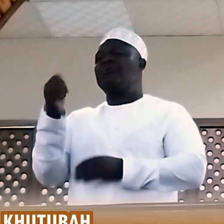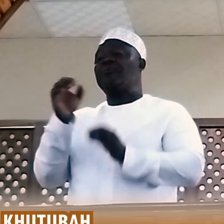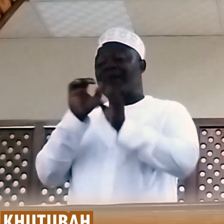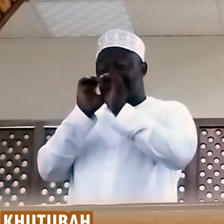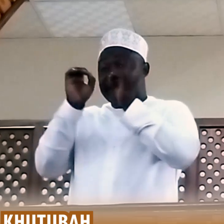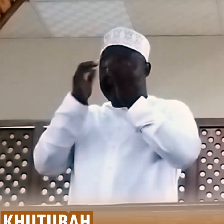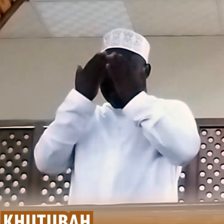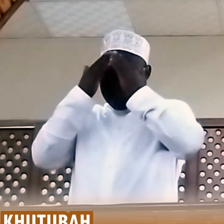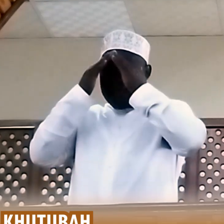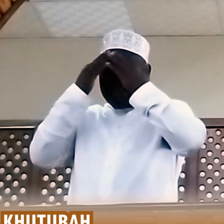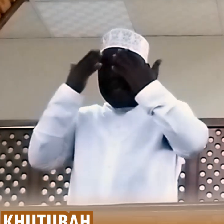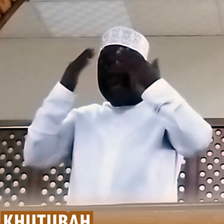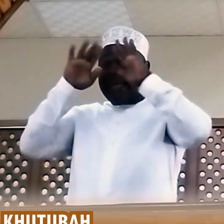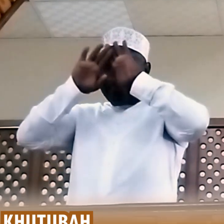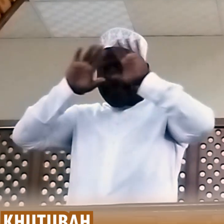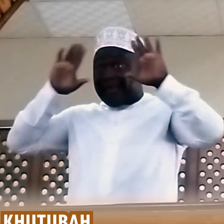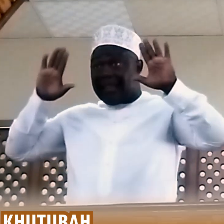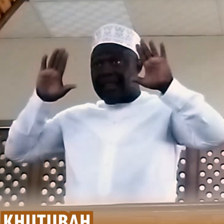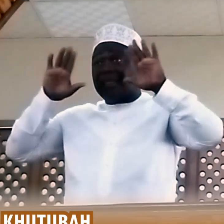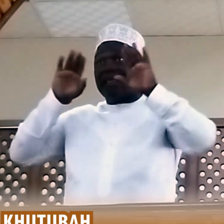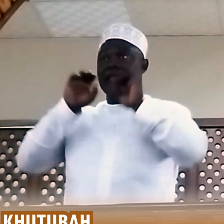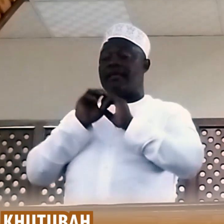a clear and objective